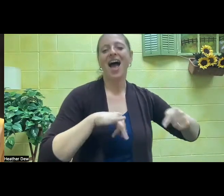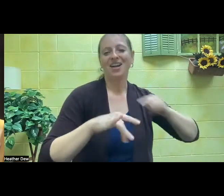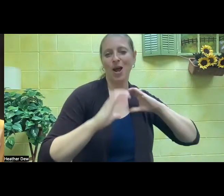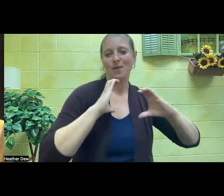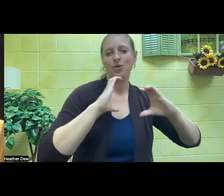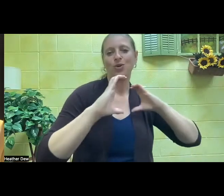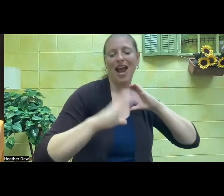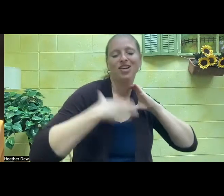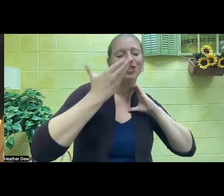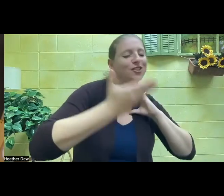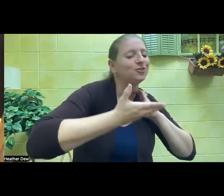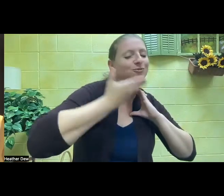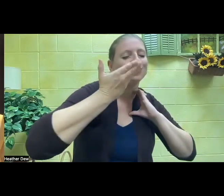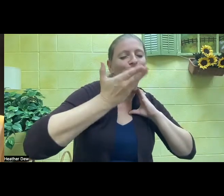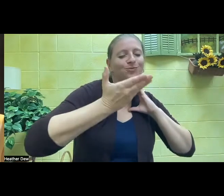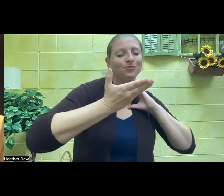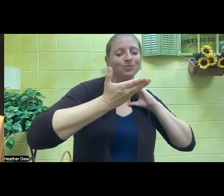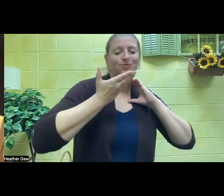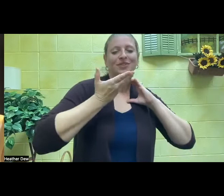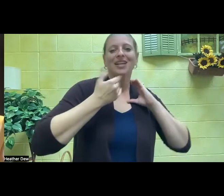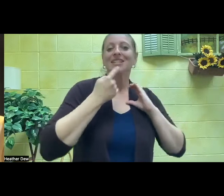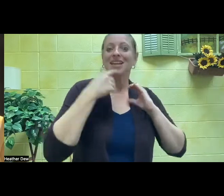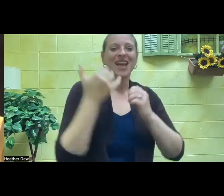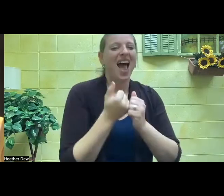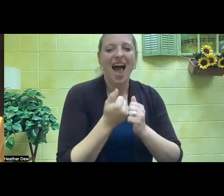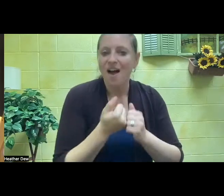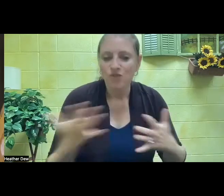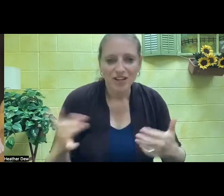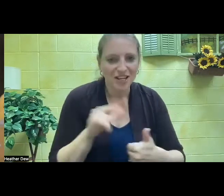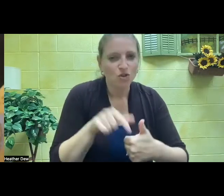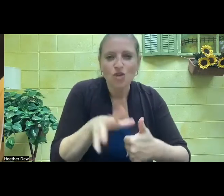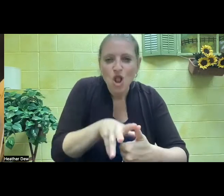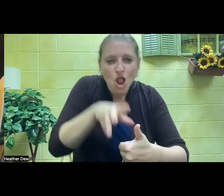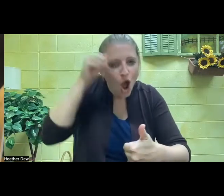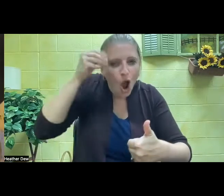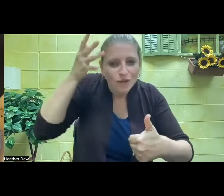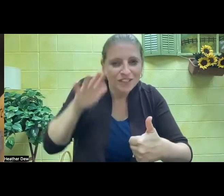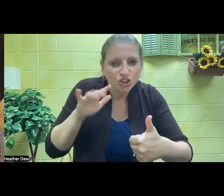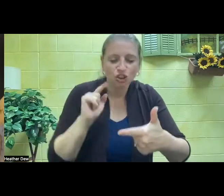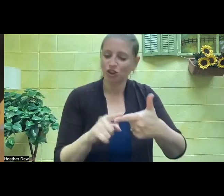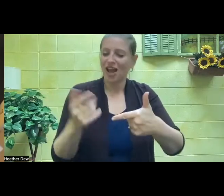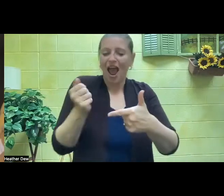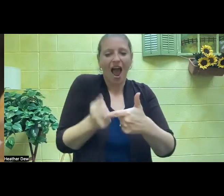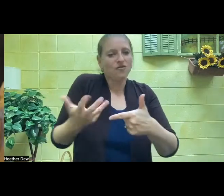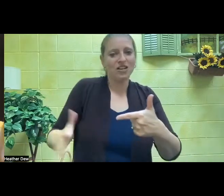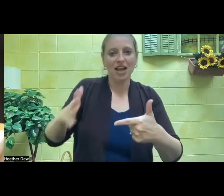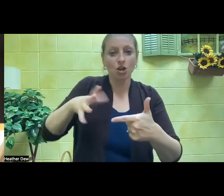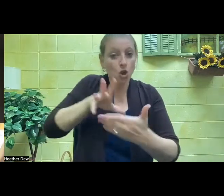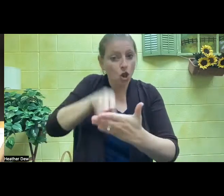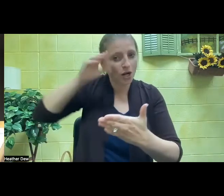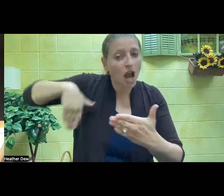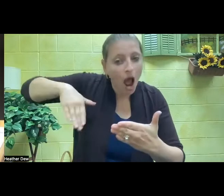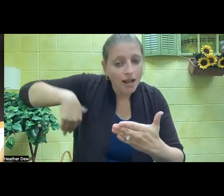ever learned and everything you haven't, not yet, everything you'll ever need, it's